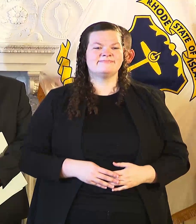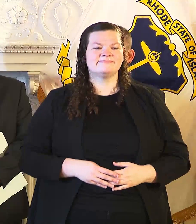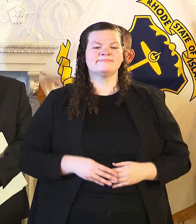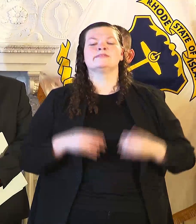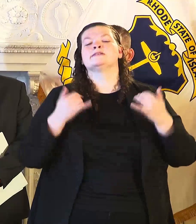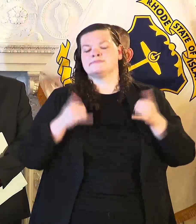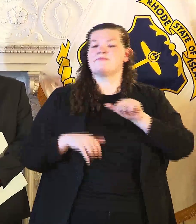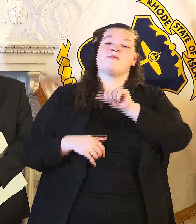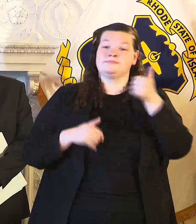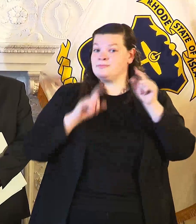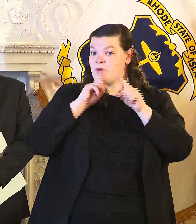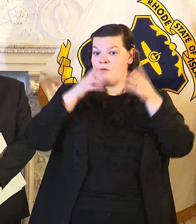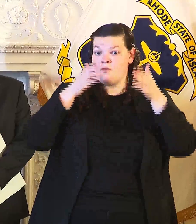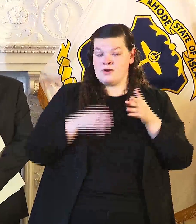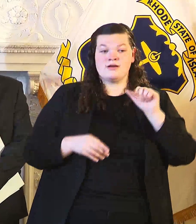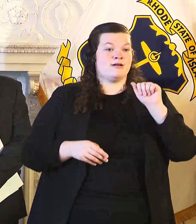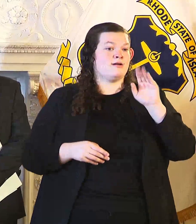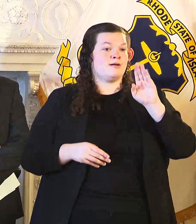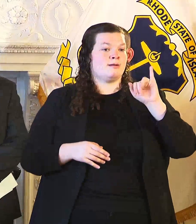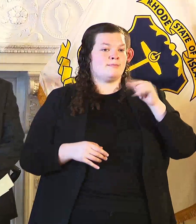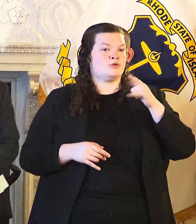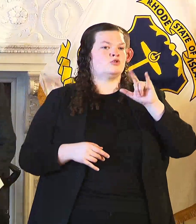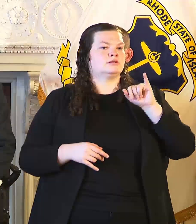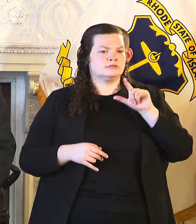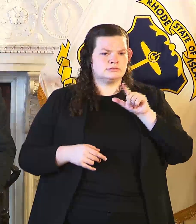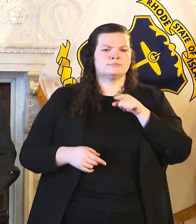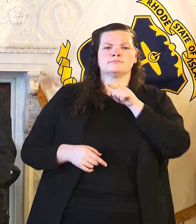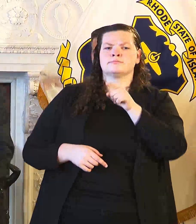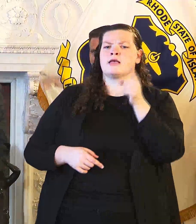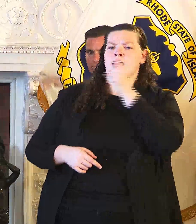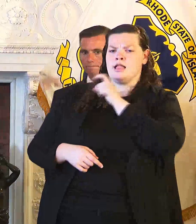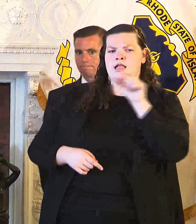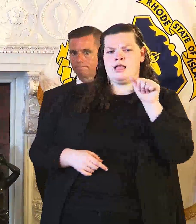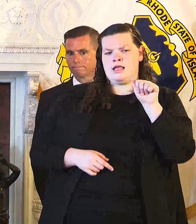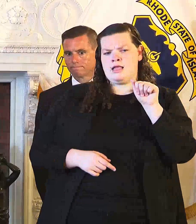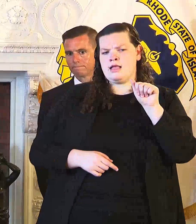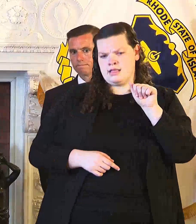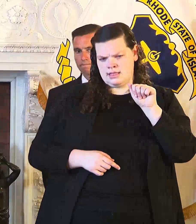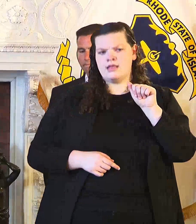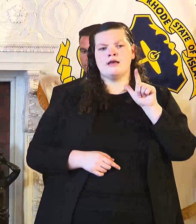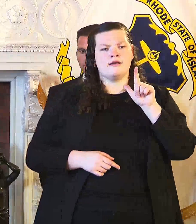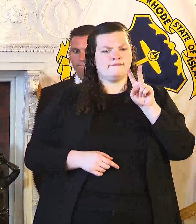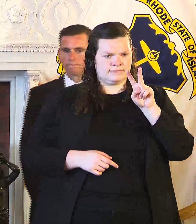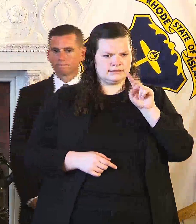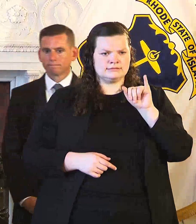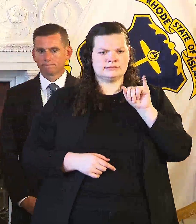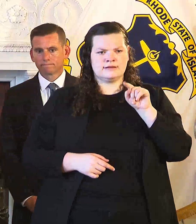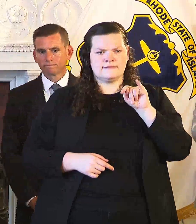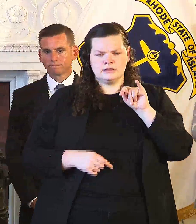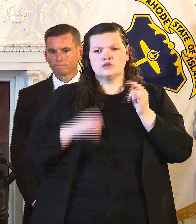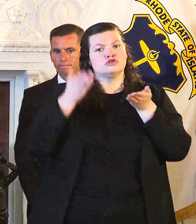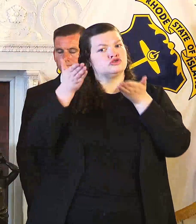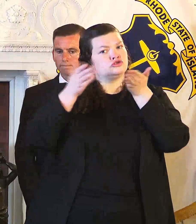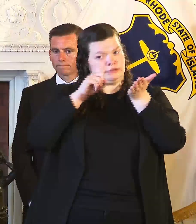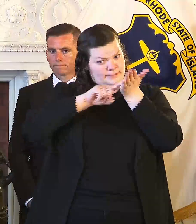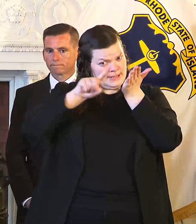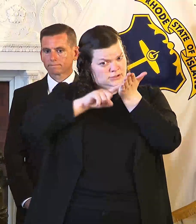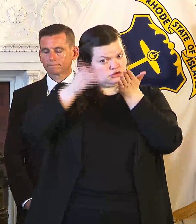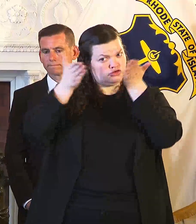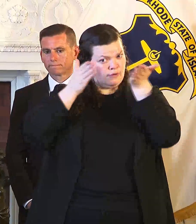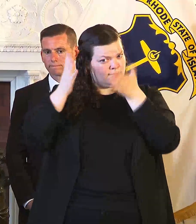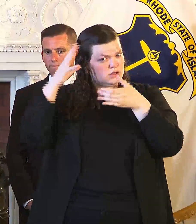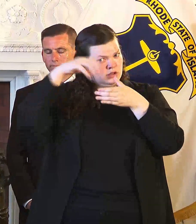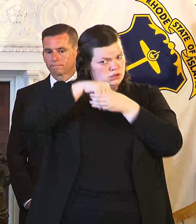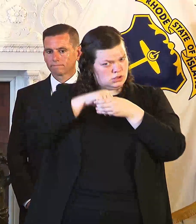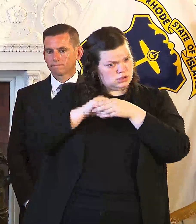For Director Aldini, you mentioned inspection services are included in these costs. What will be different about these